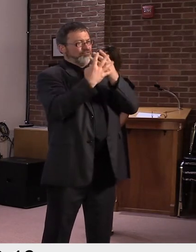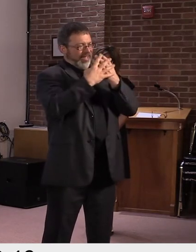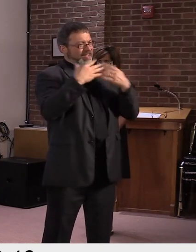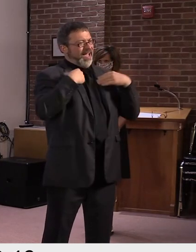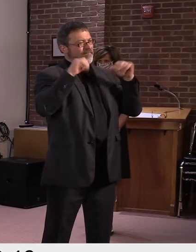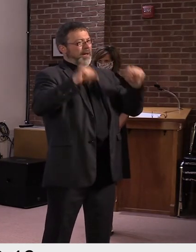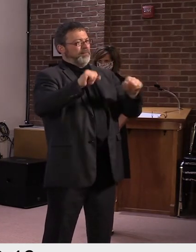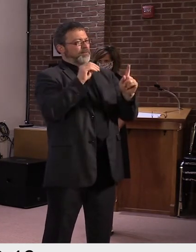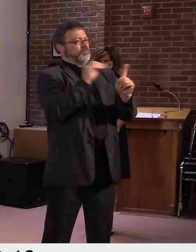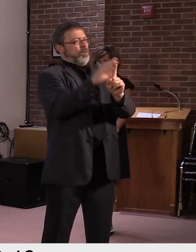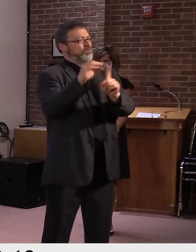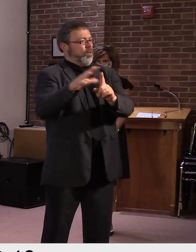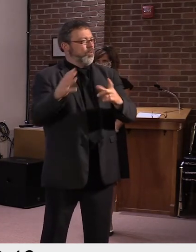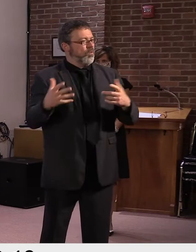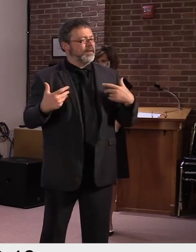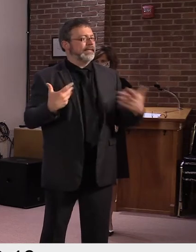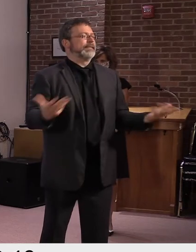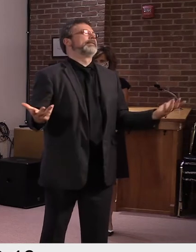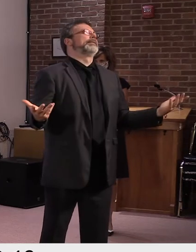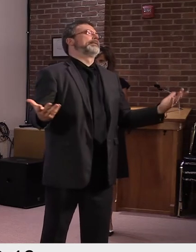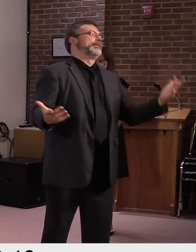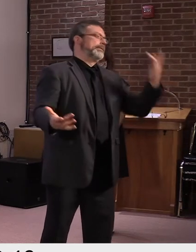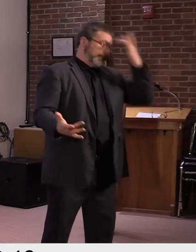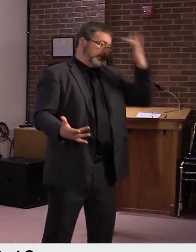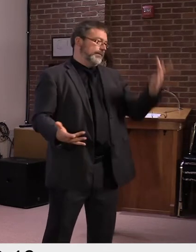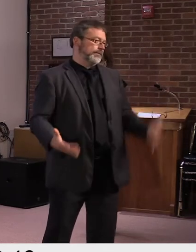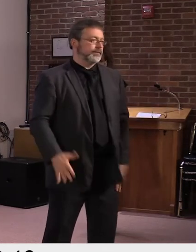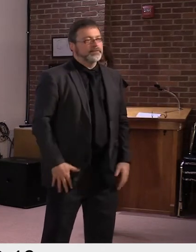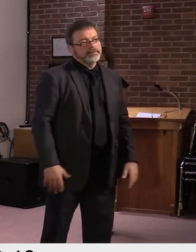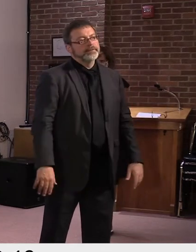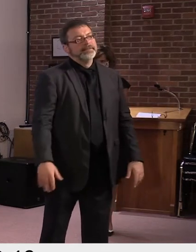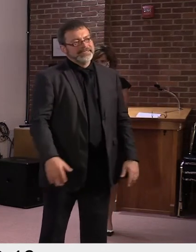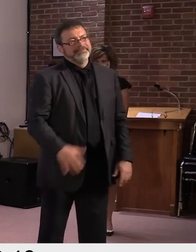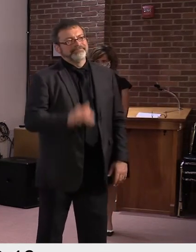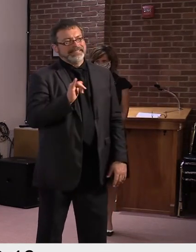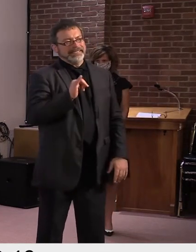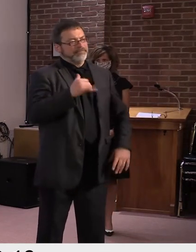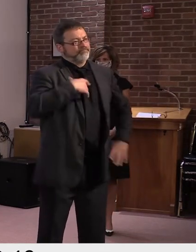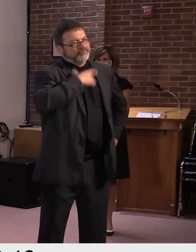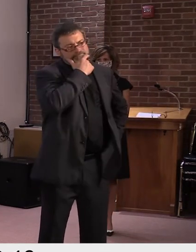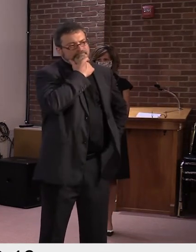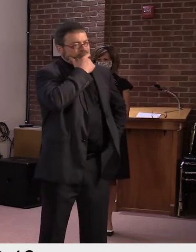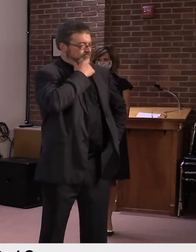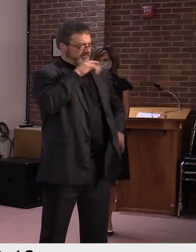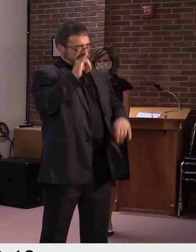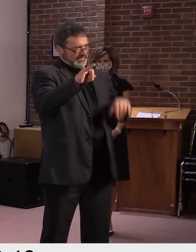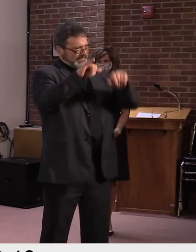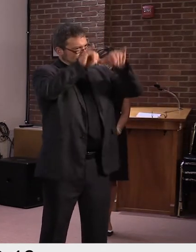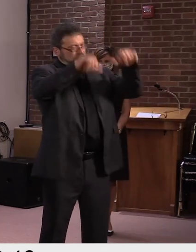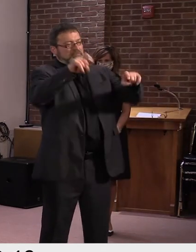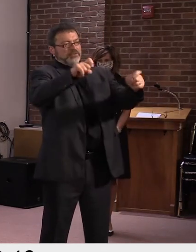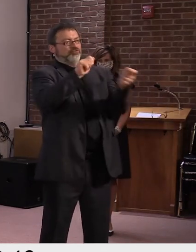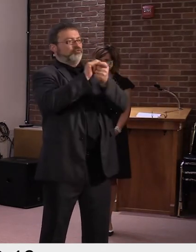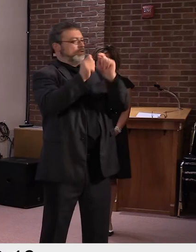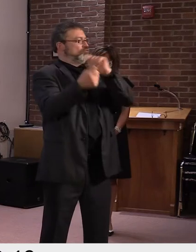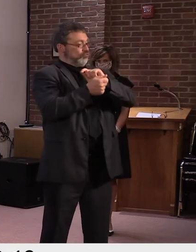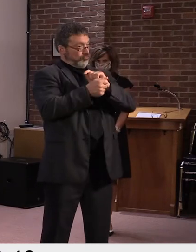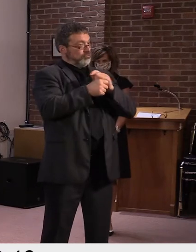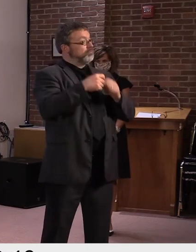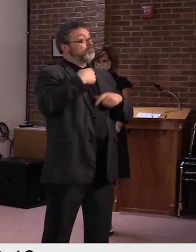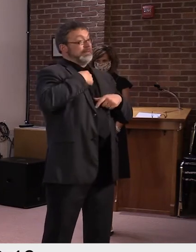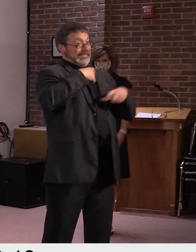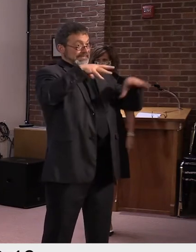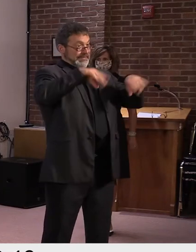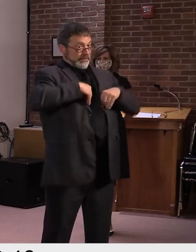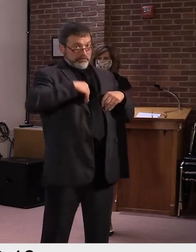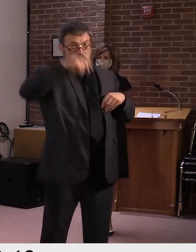that our facilities are clear of this virus. We got to make sure that we take every effort to make sure